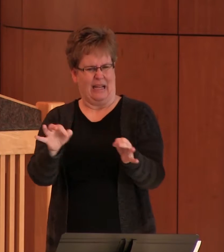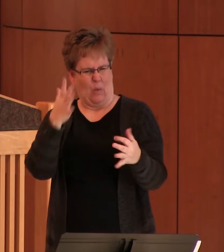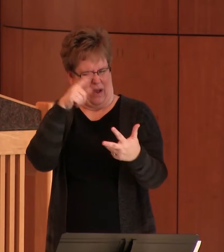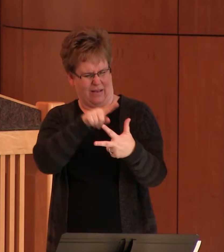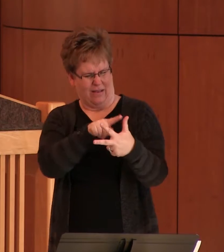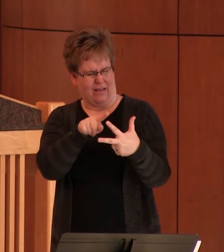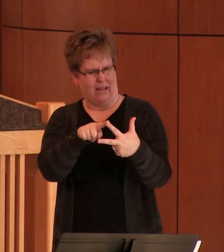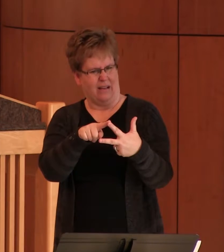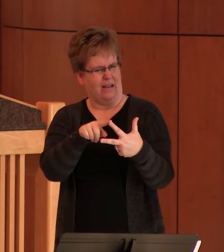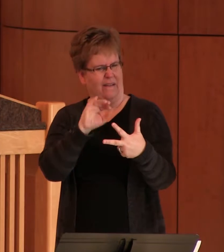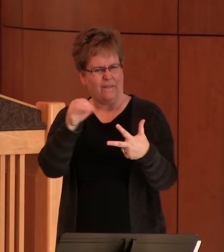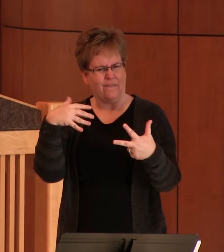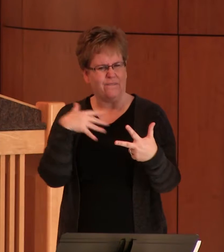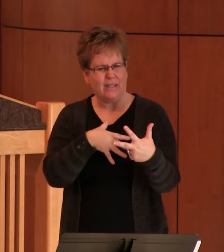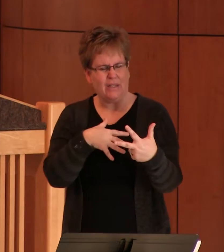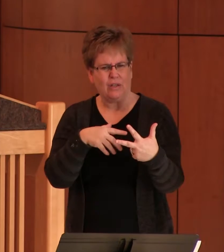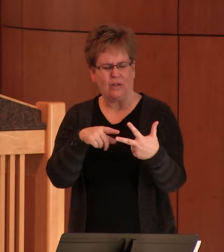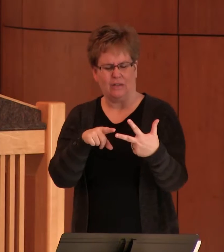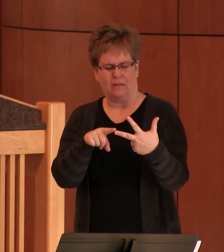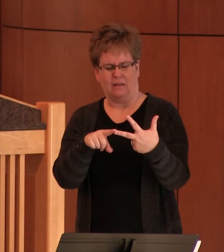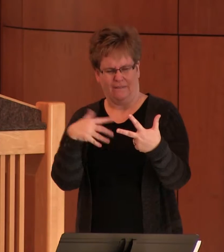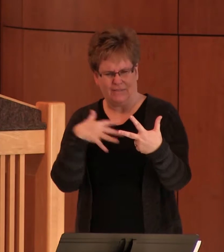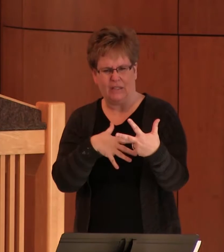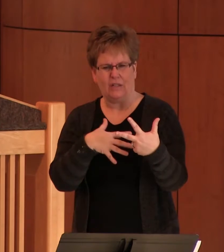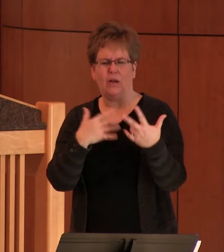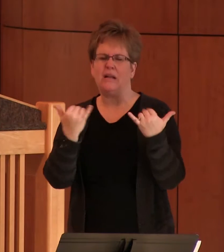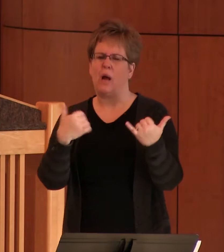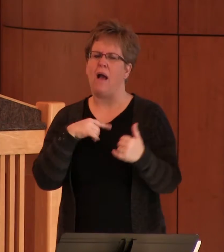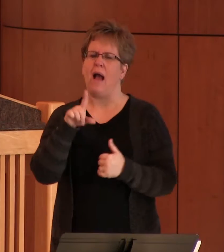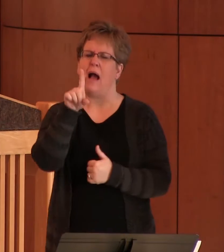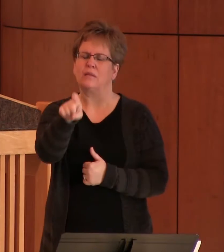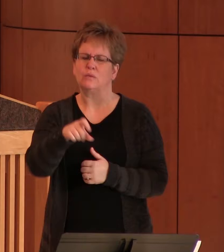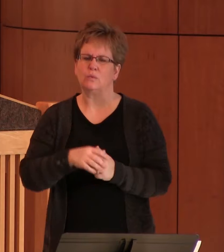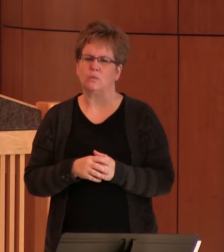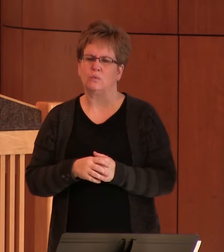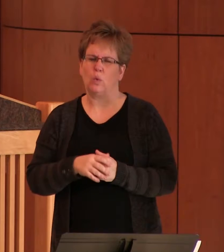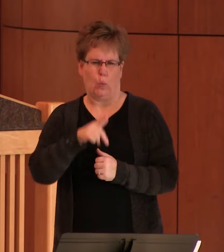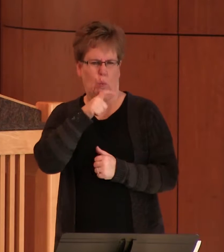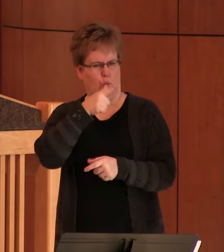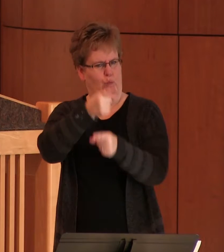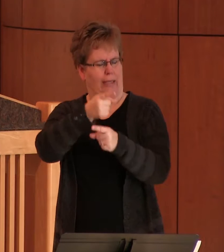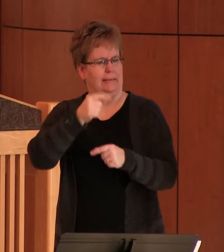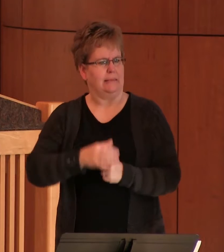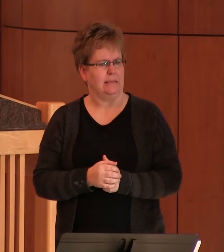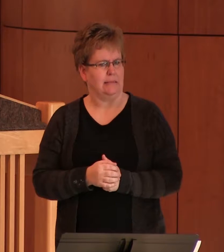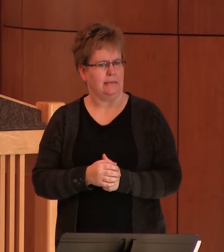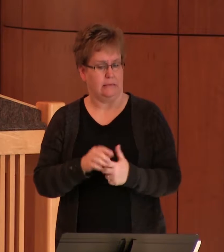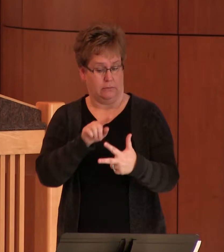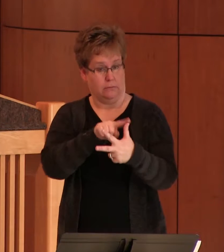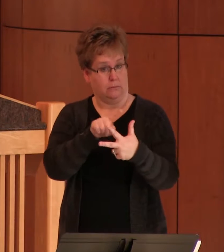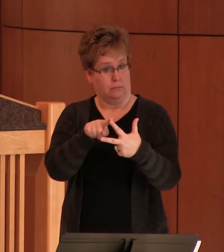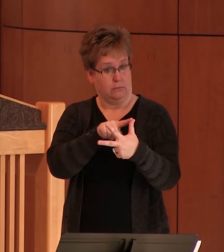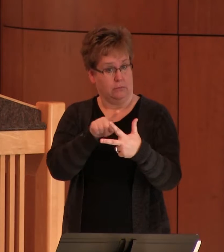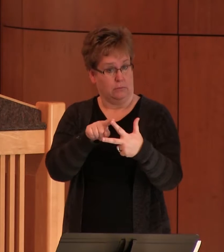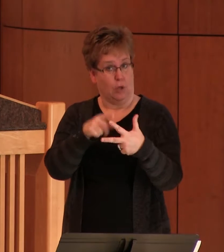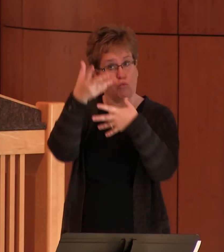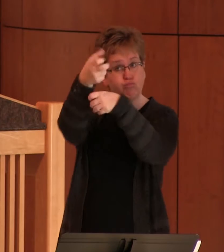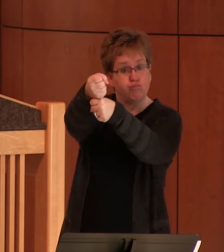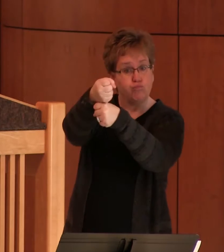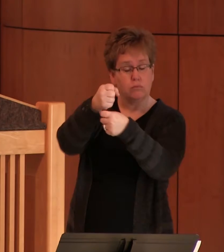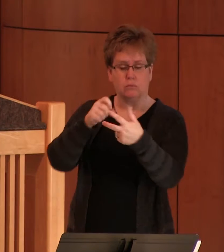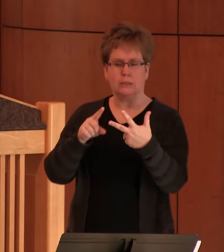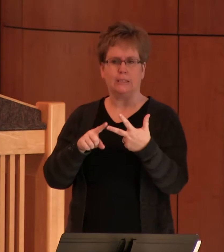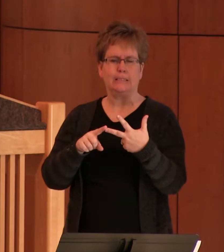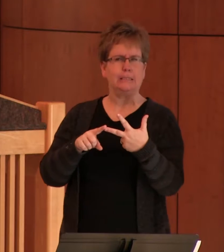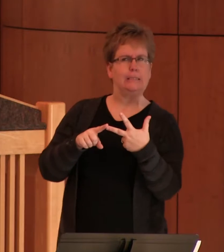happening, is to ask who is right. Who views the master correctly?